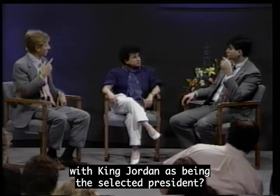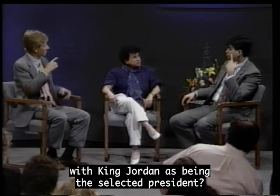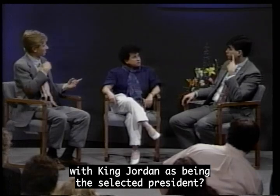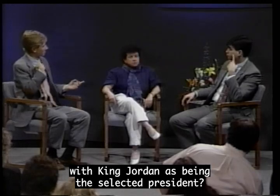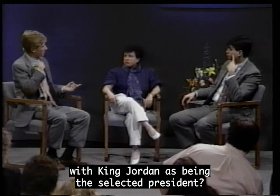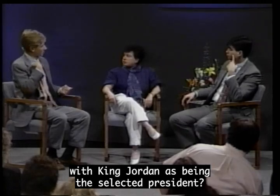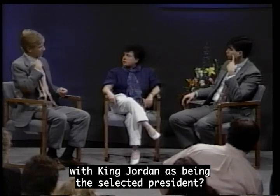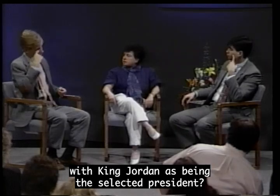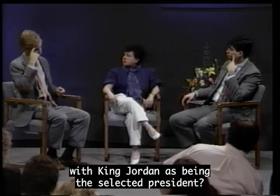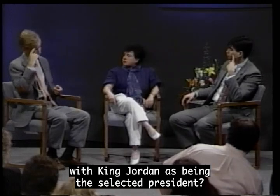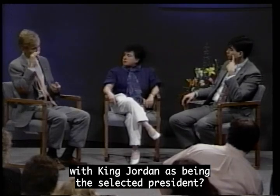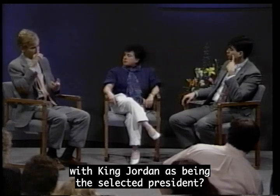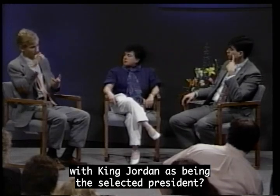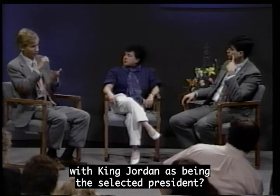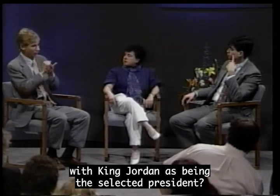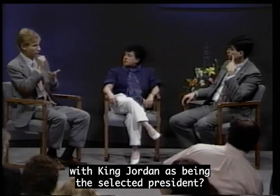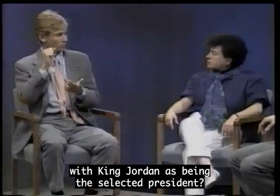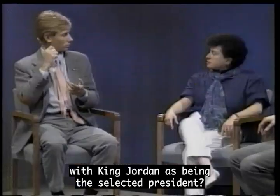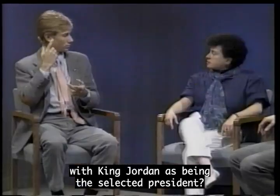selected president?